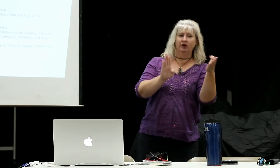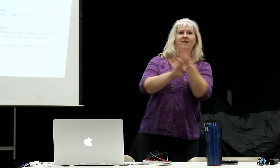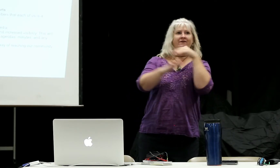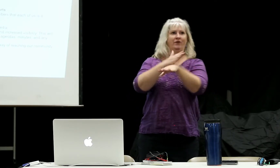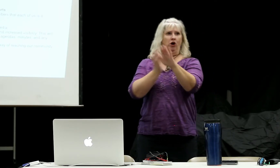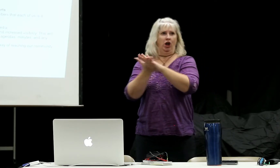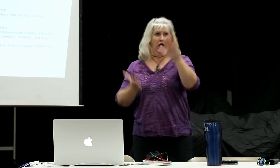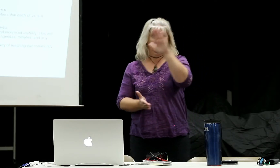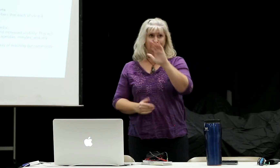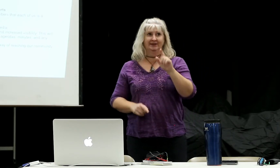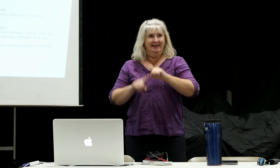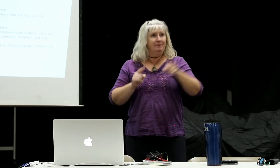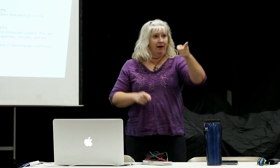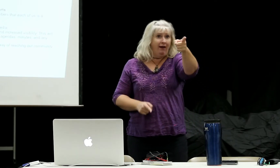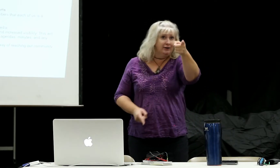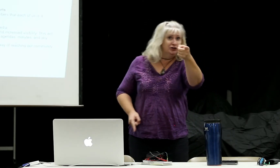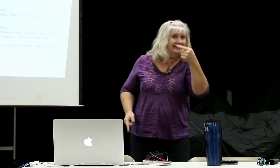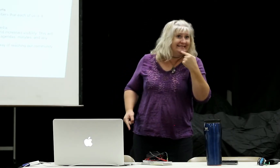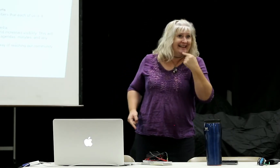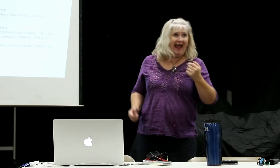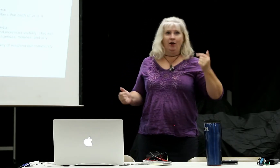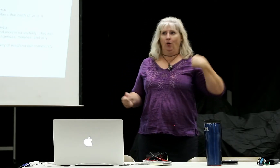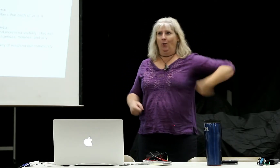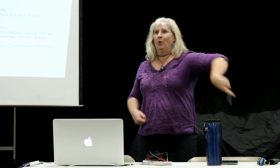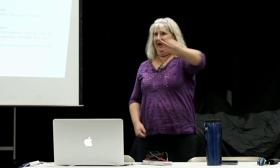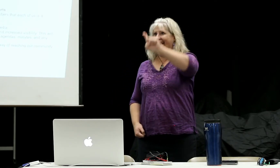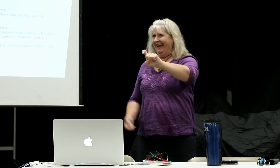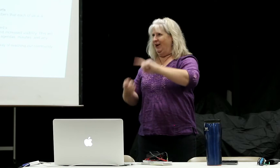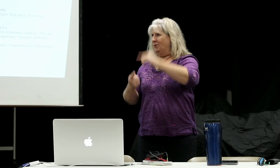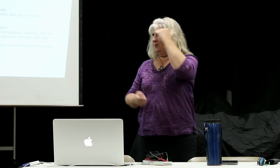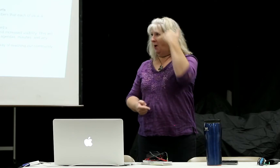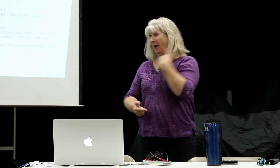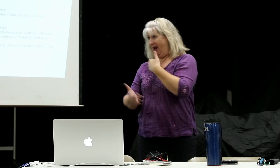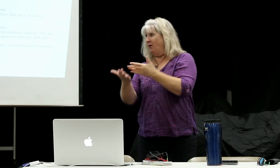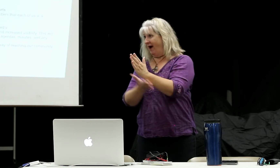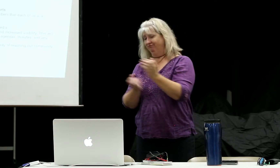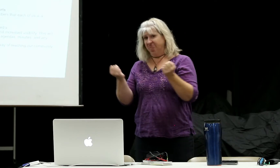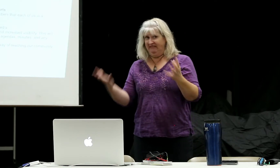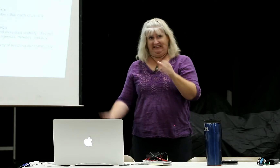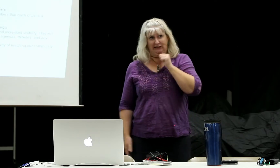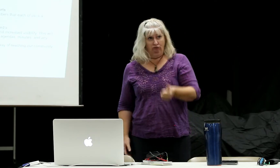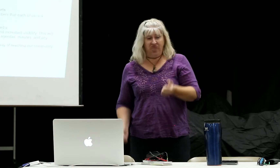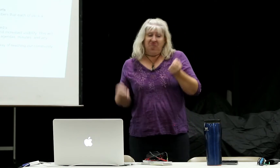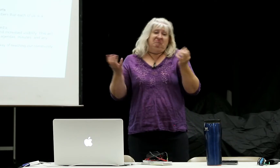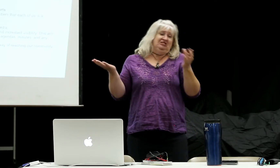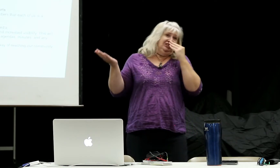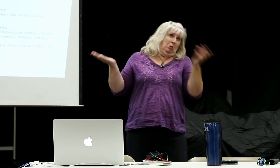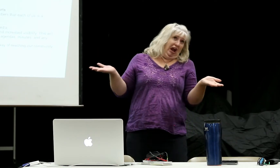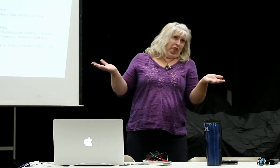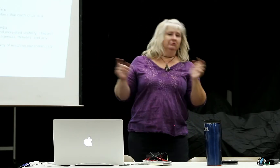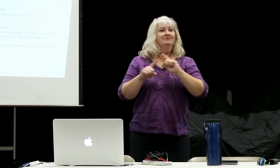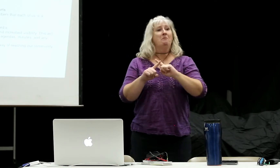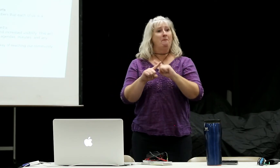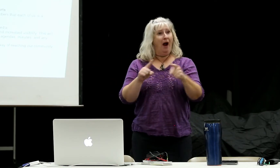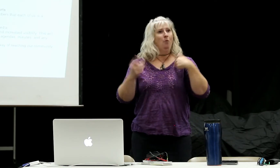So there are high school students, right, before they go to college, but like Darcy said too, we also need to know our own rights. And a lot of people don't know their own rights. They may